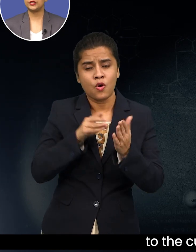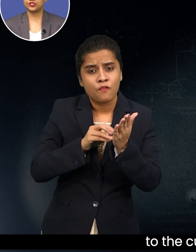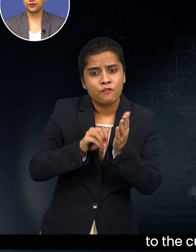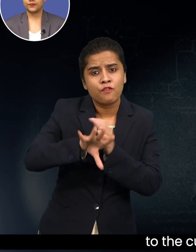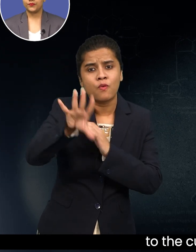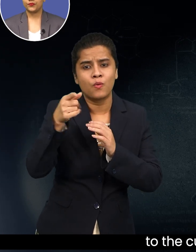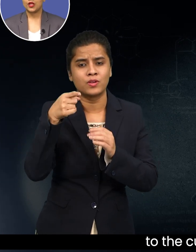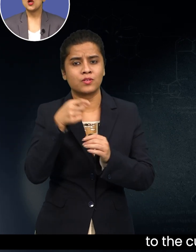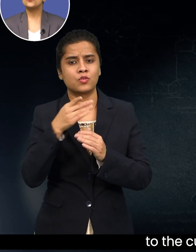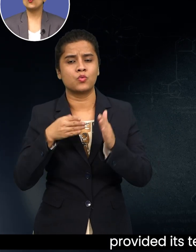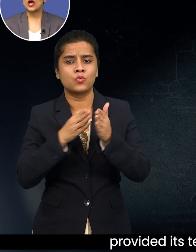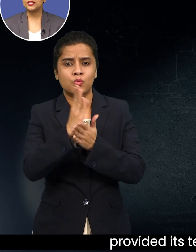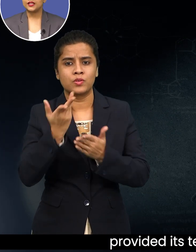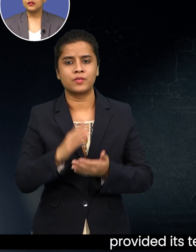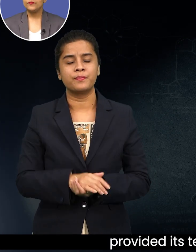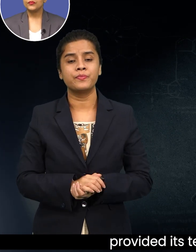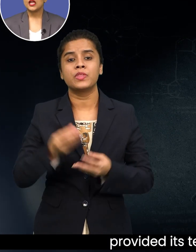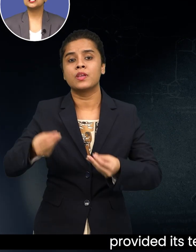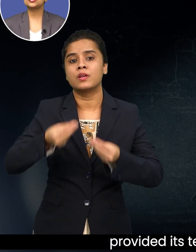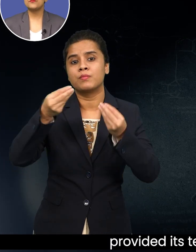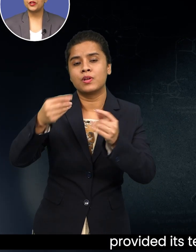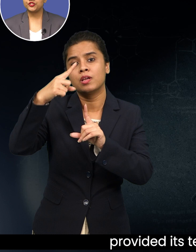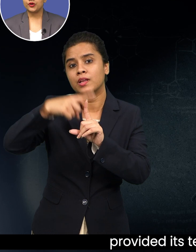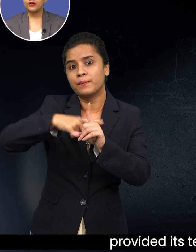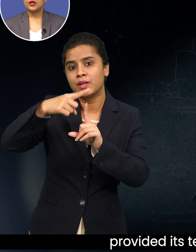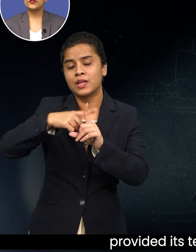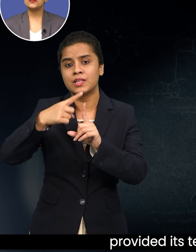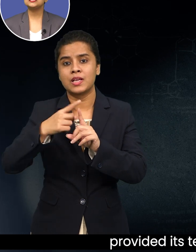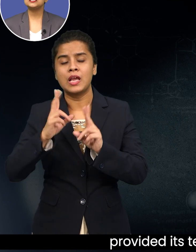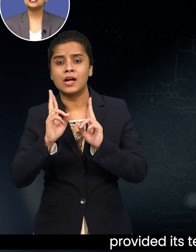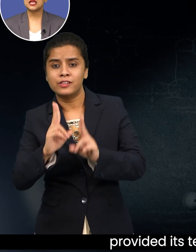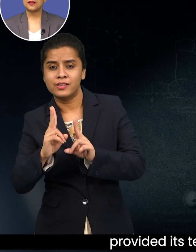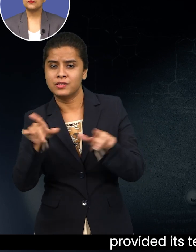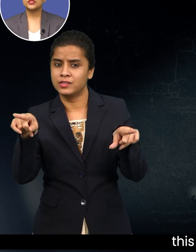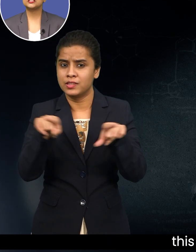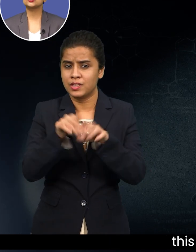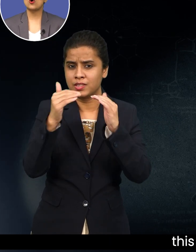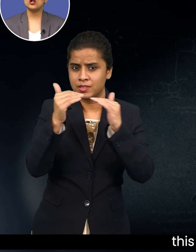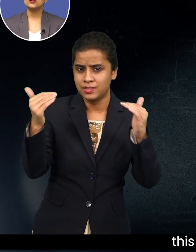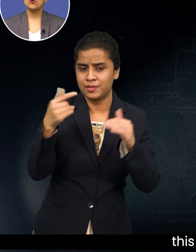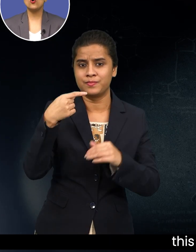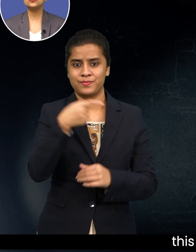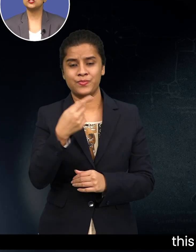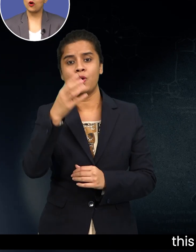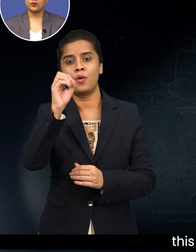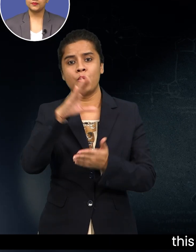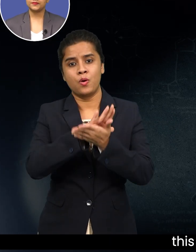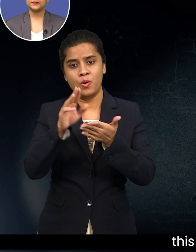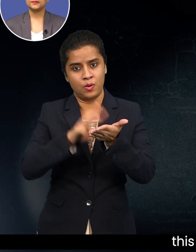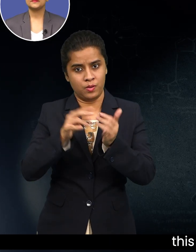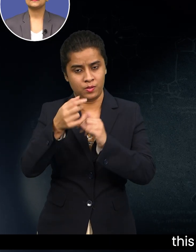through it, provided its temperature remains the same. This is called Ohm's